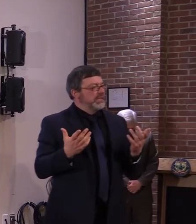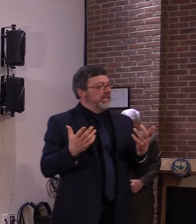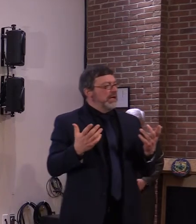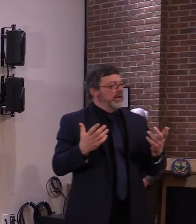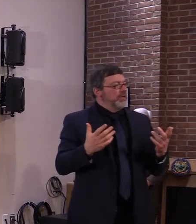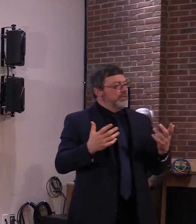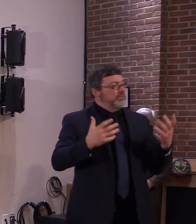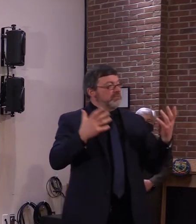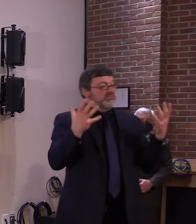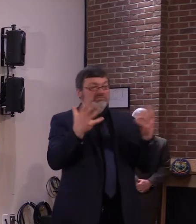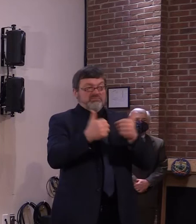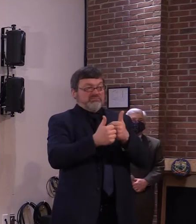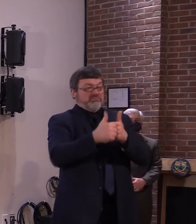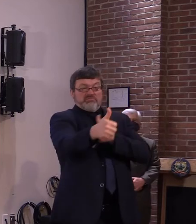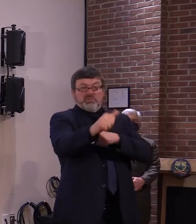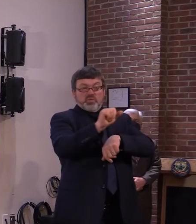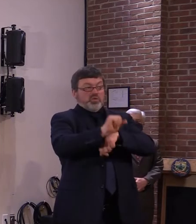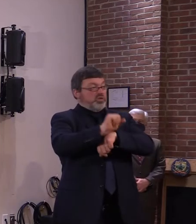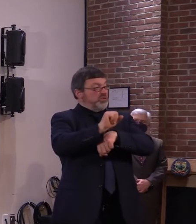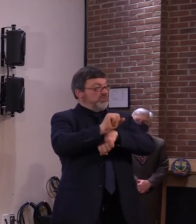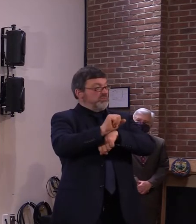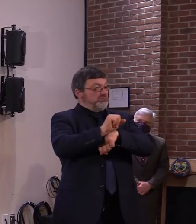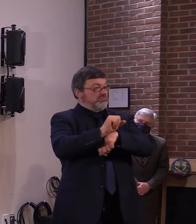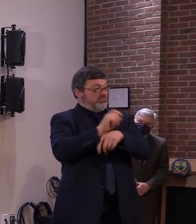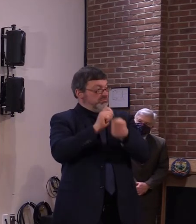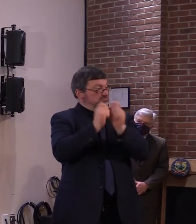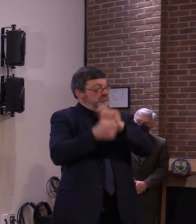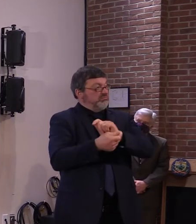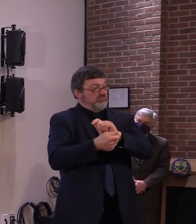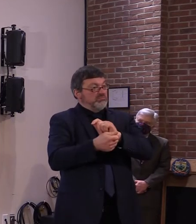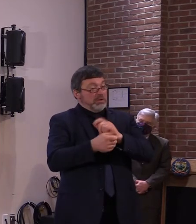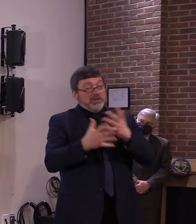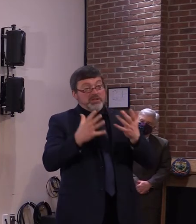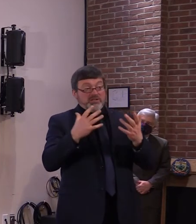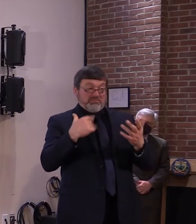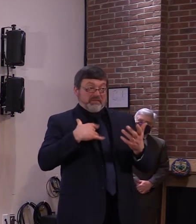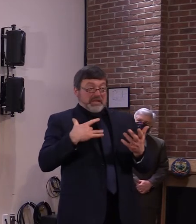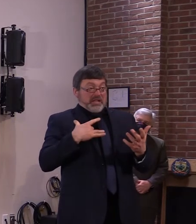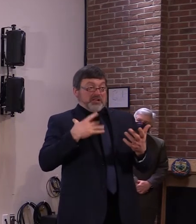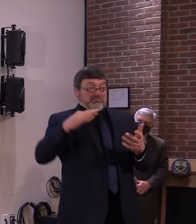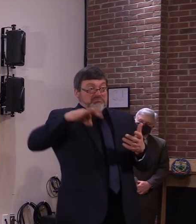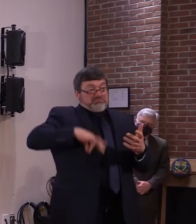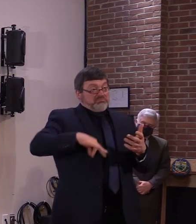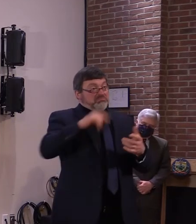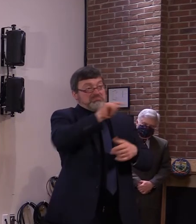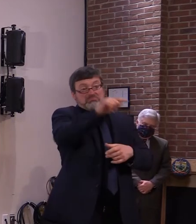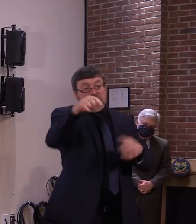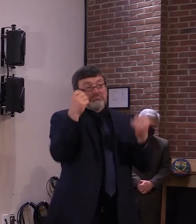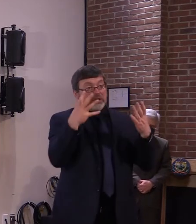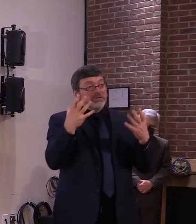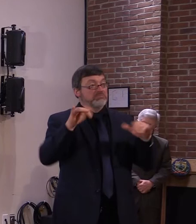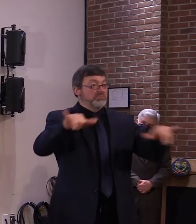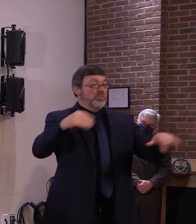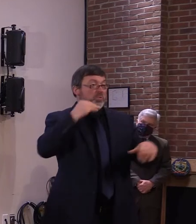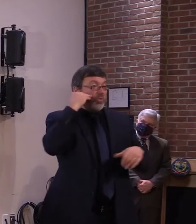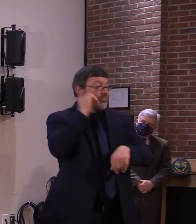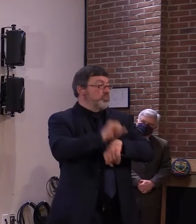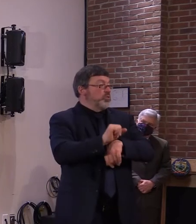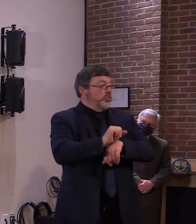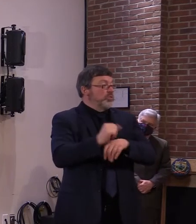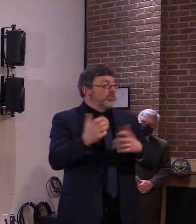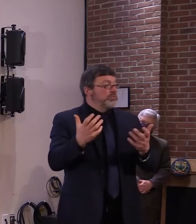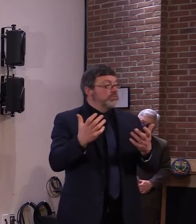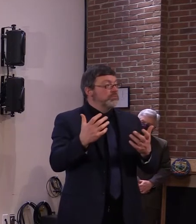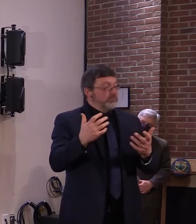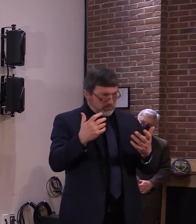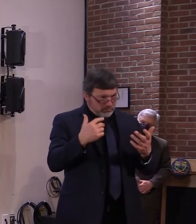uh you know beneficial i think we've learned to adapt to this new normal in a short period of time and i think it